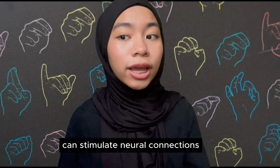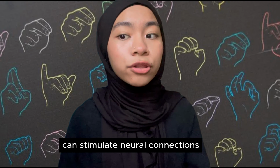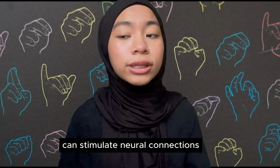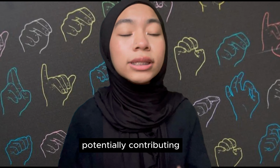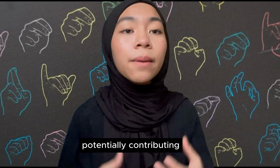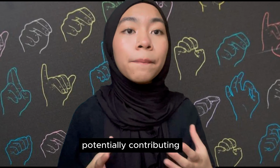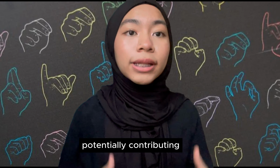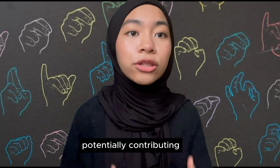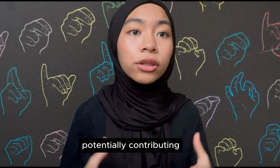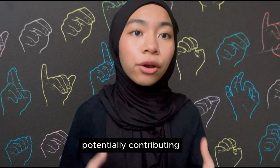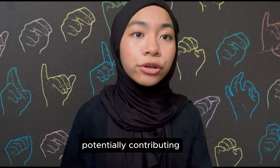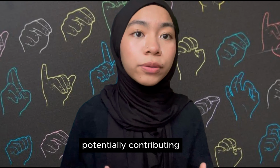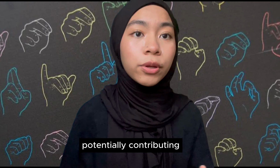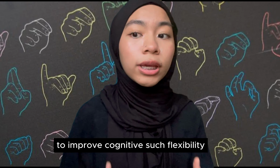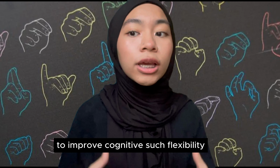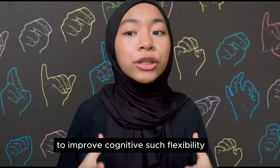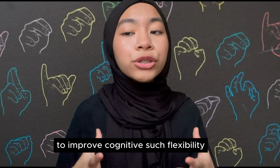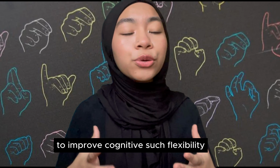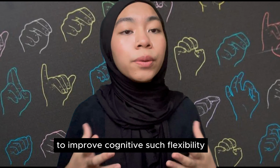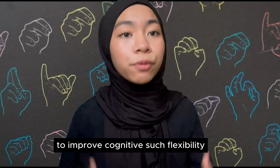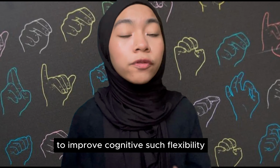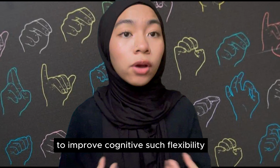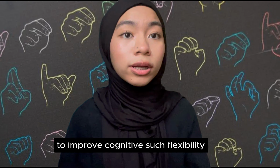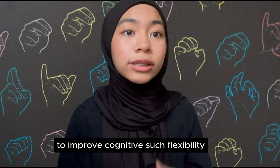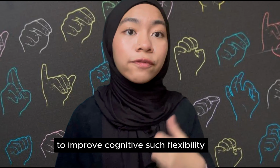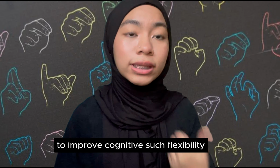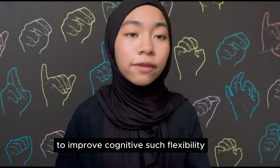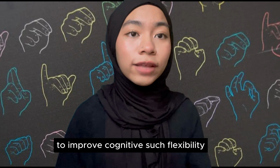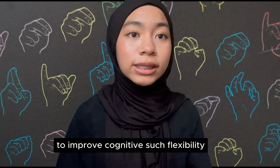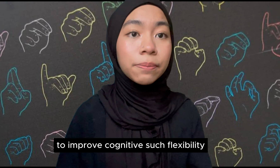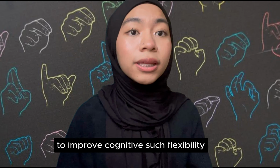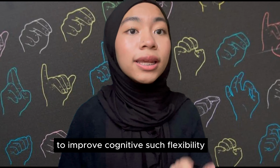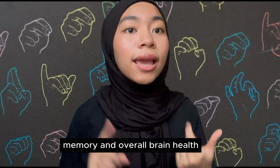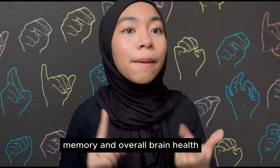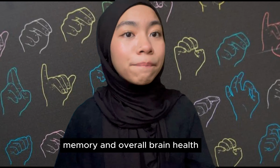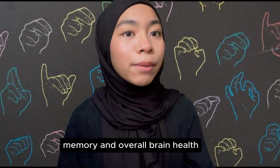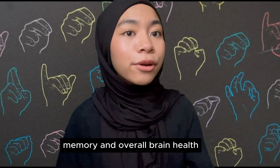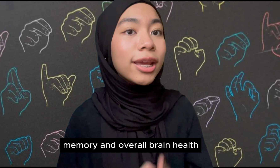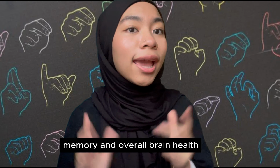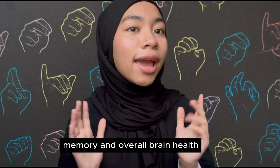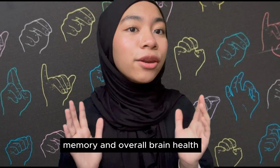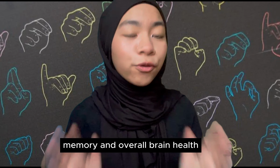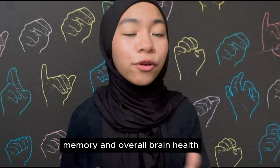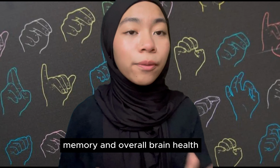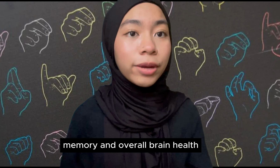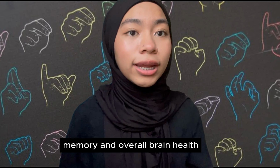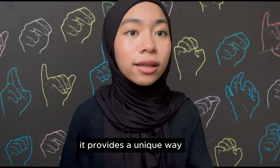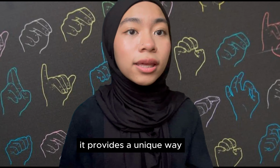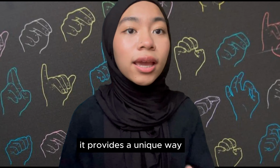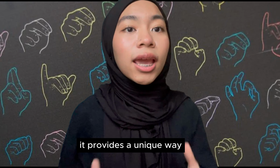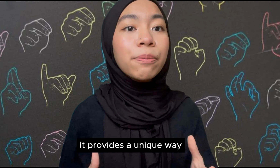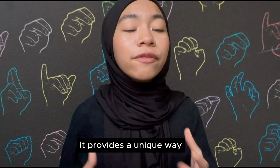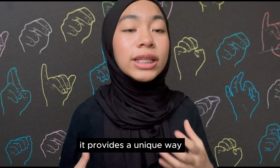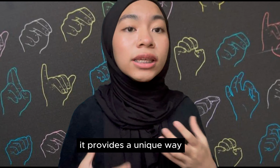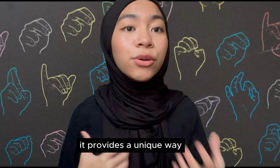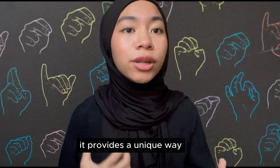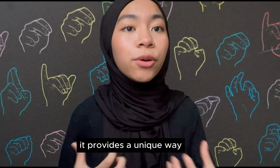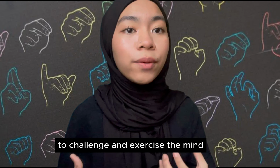connections, potentially contributing to improved cognitive flexibility, memory, and overall brain health. It provides a unique way